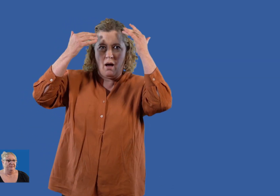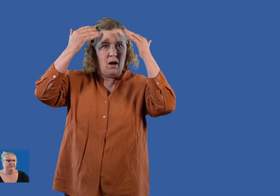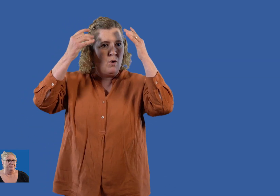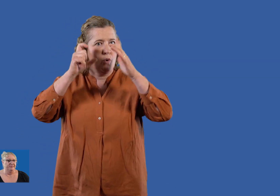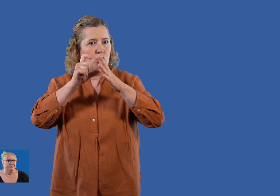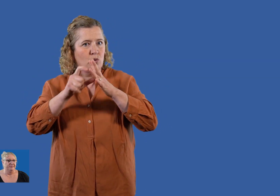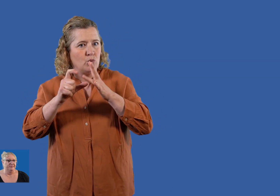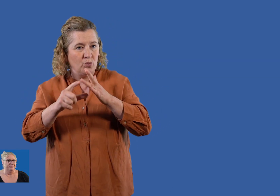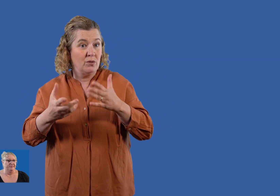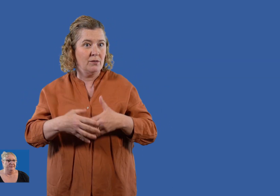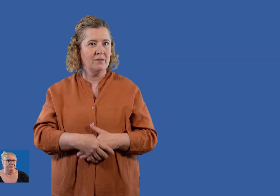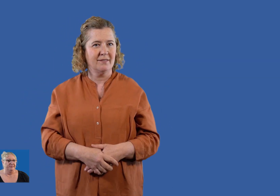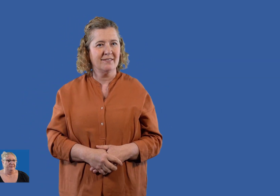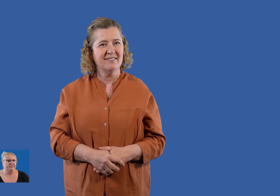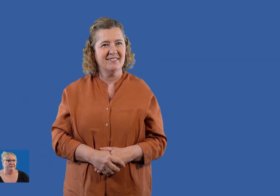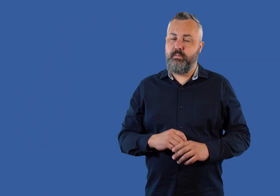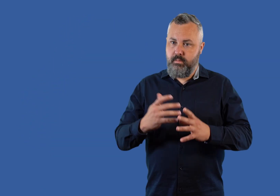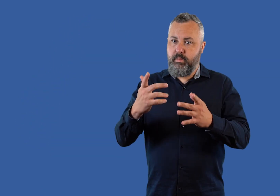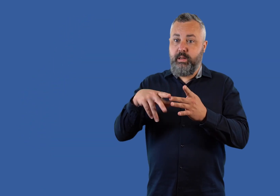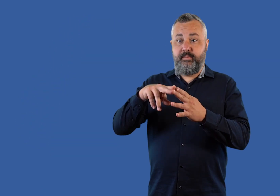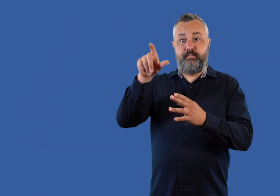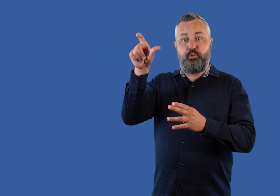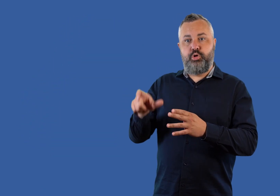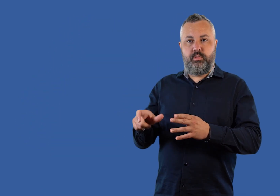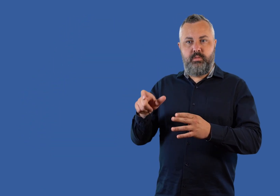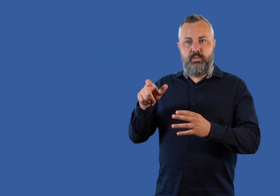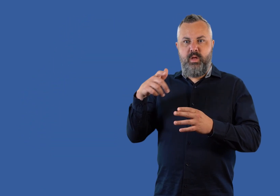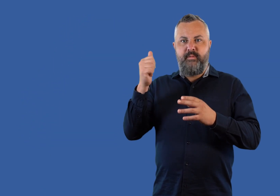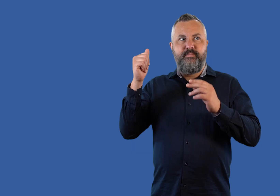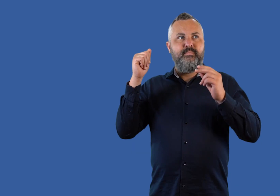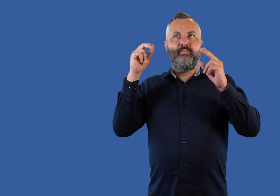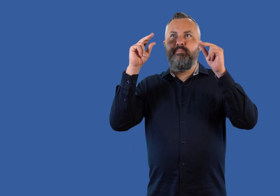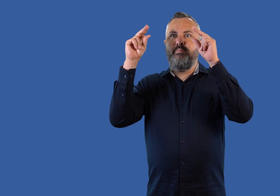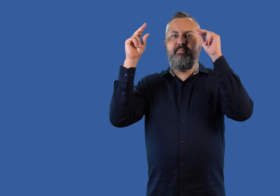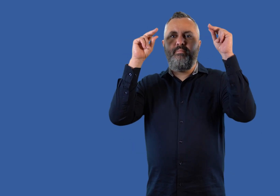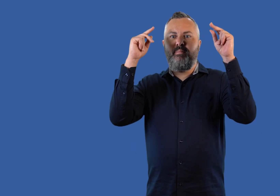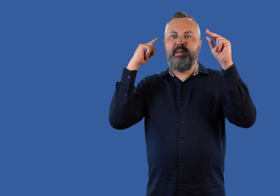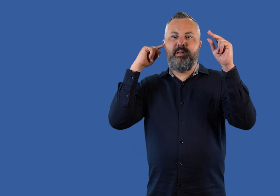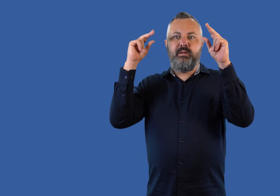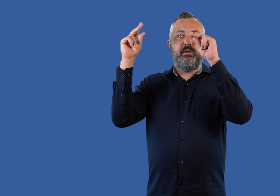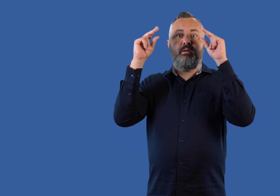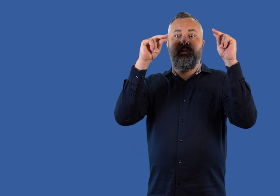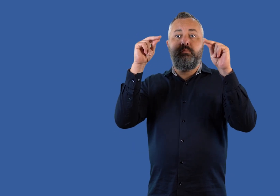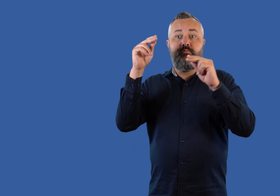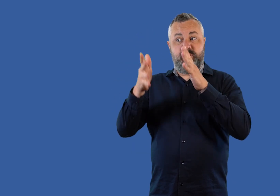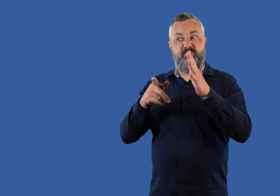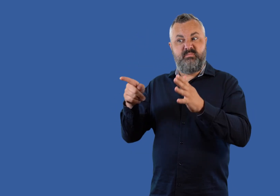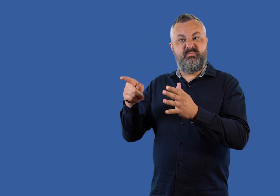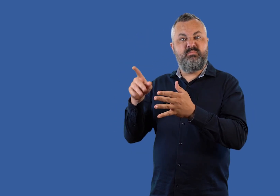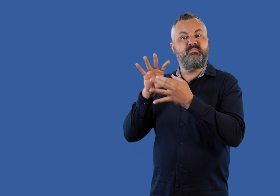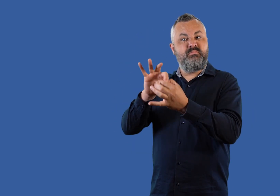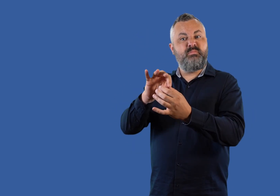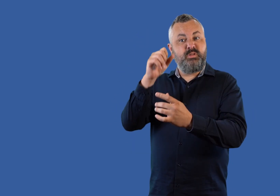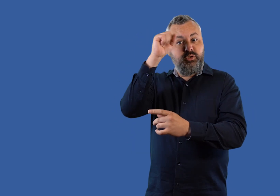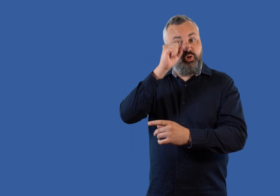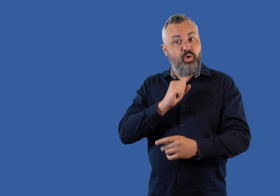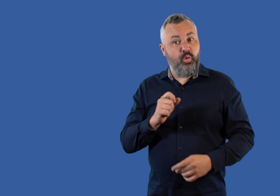their thoughts. When someone presents with hearing voices, does that always lead to a diagnosis of